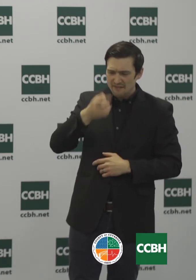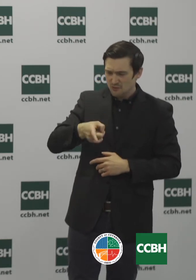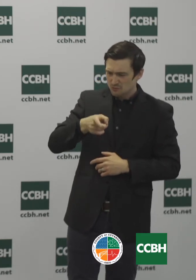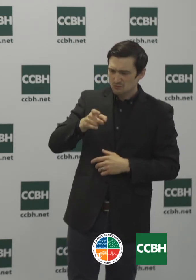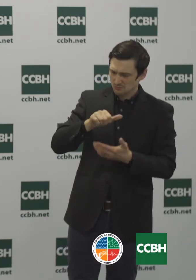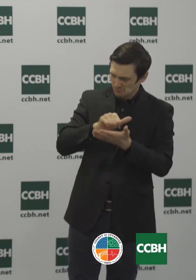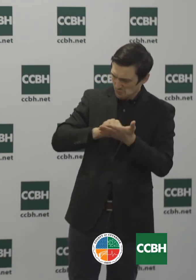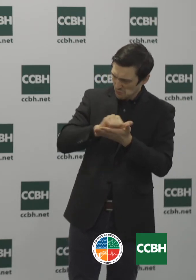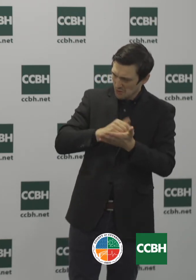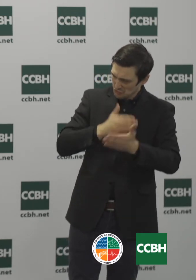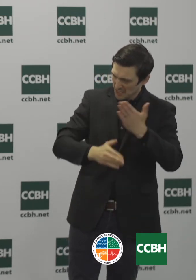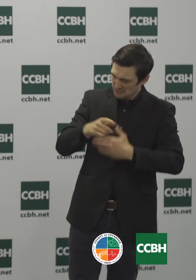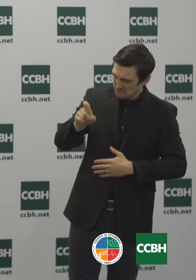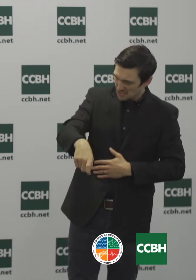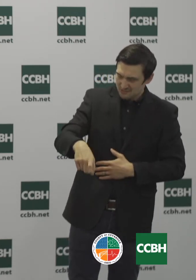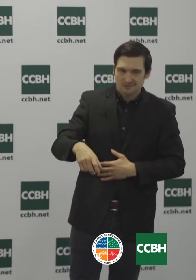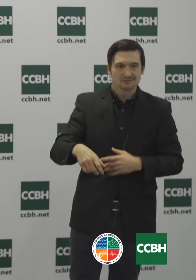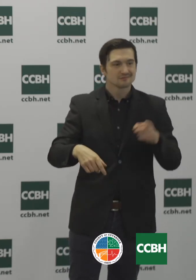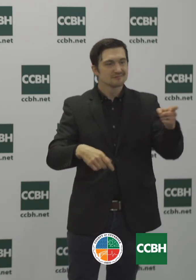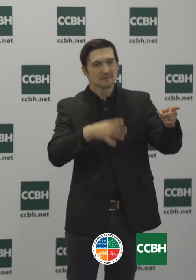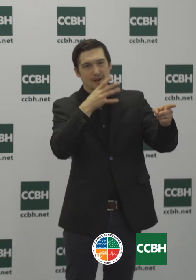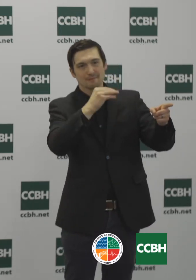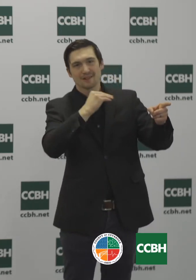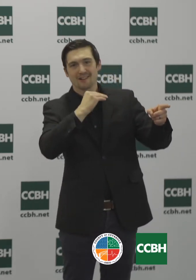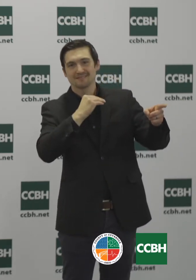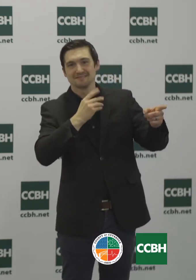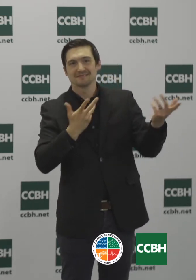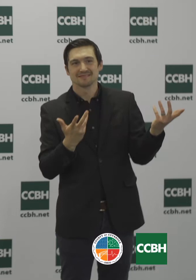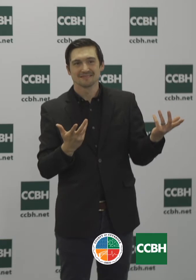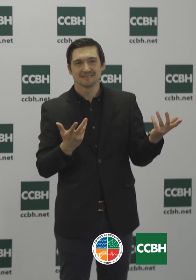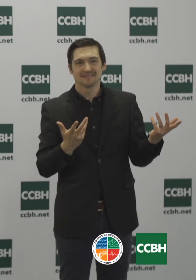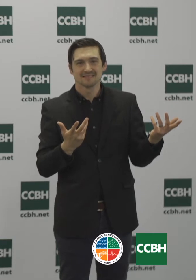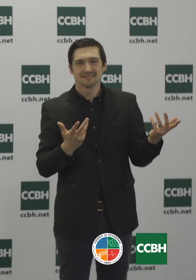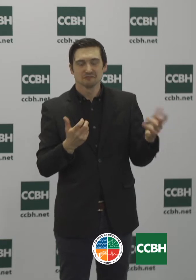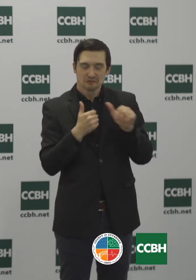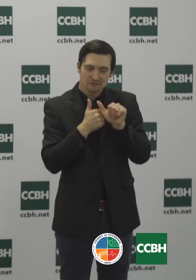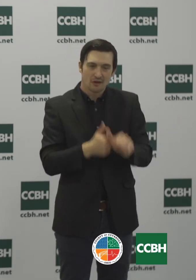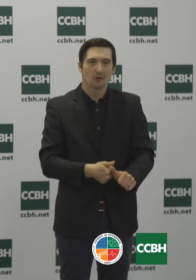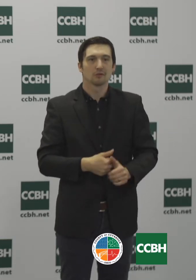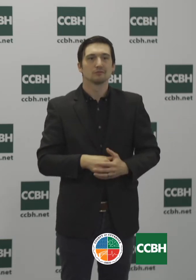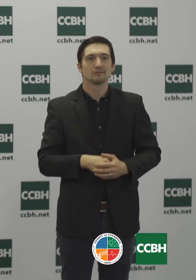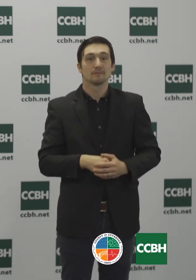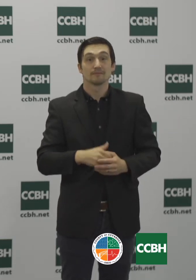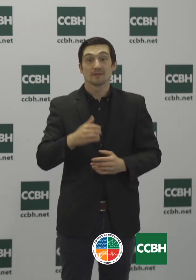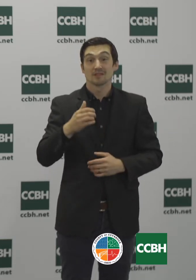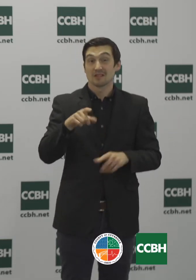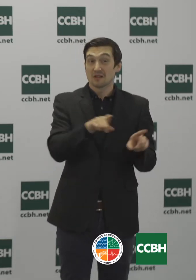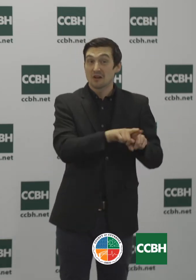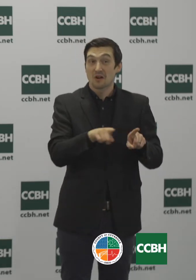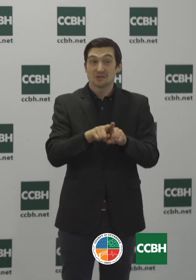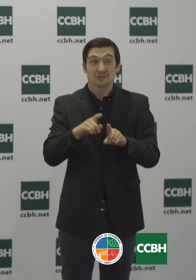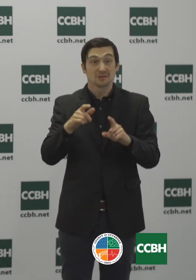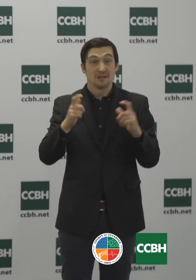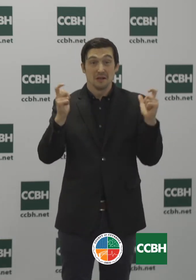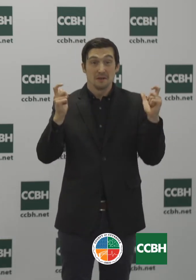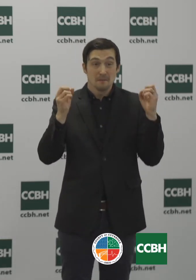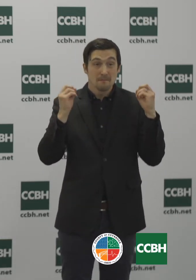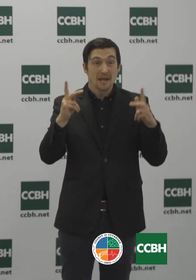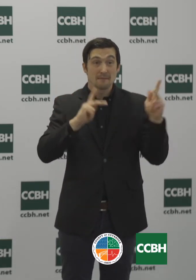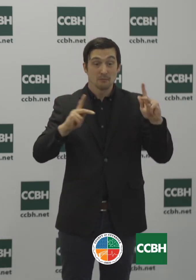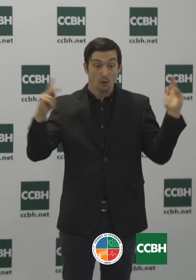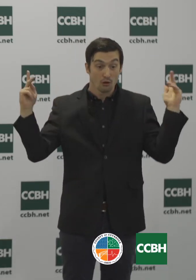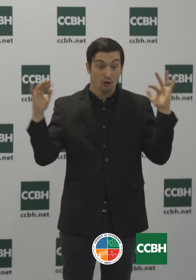practice. If your mom has underlying health conditions, a large gathering of people is not a good idea.